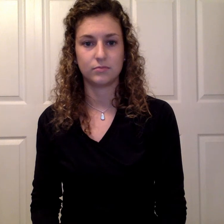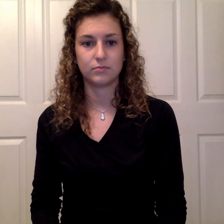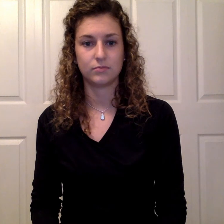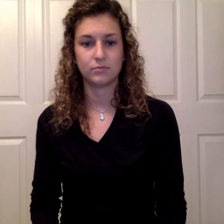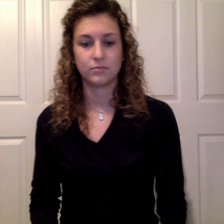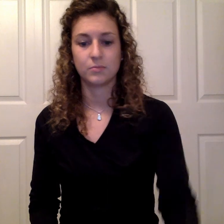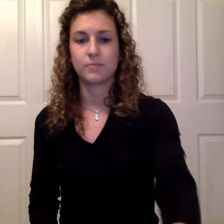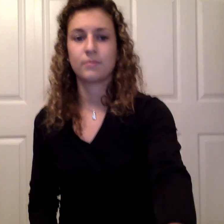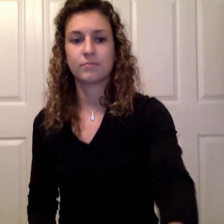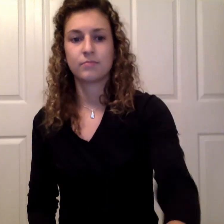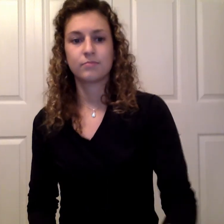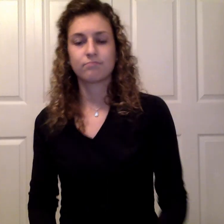culture.